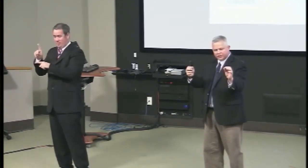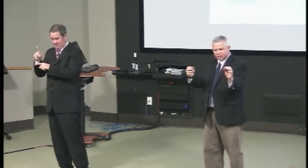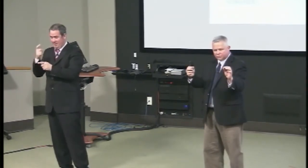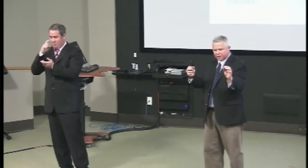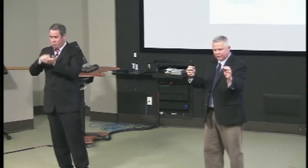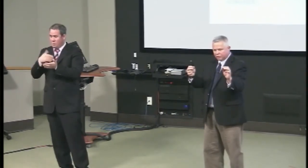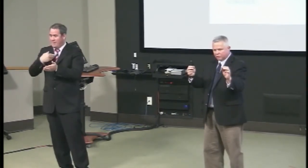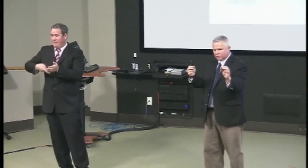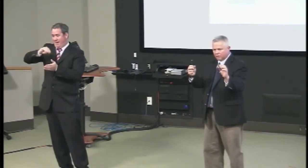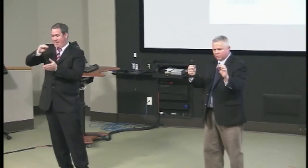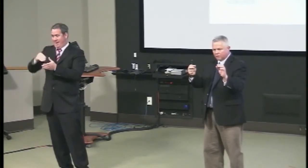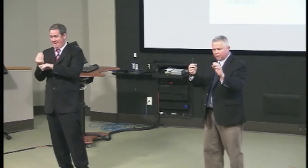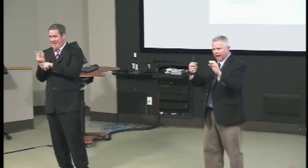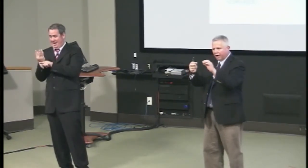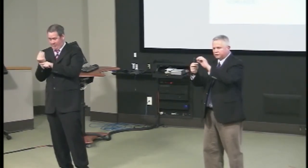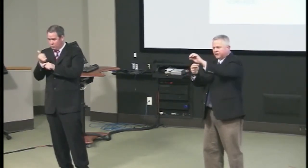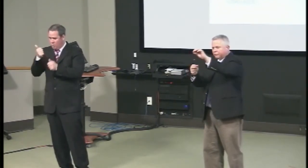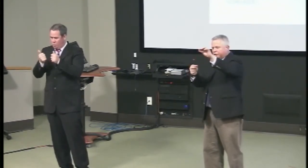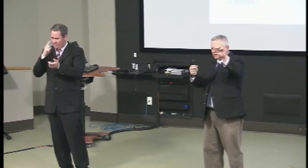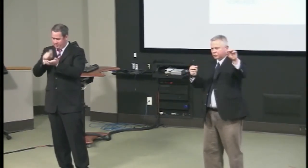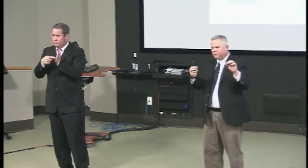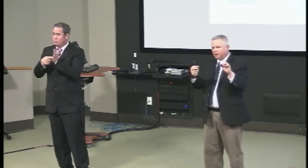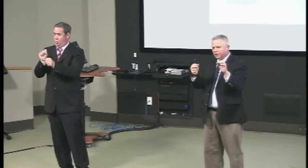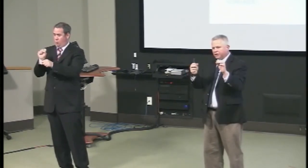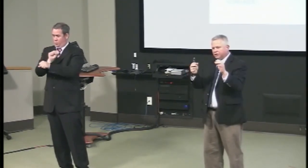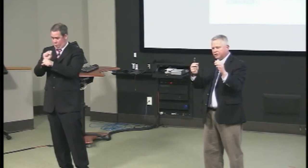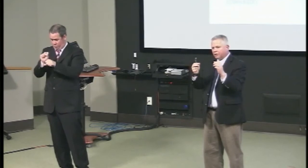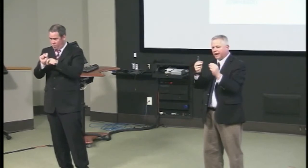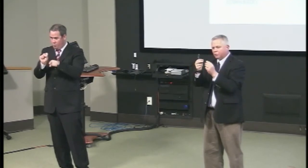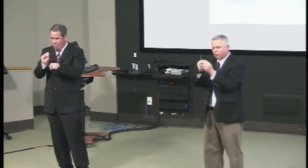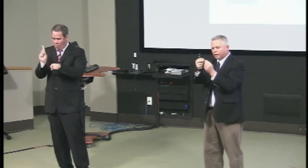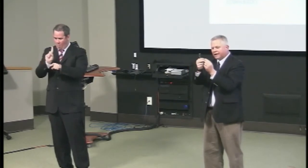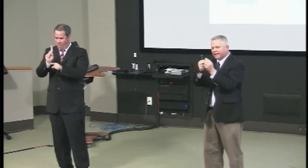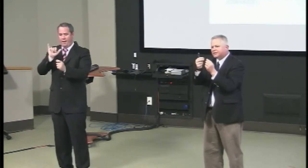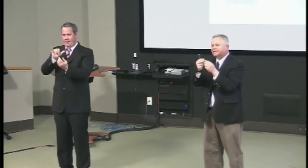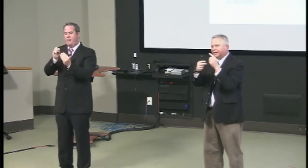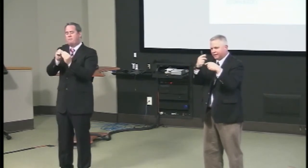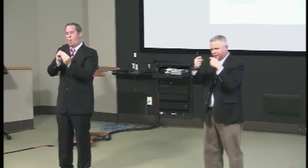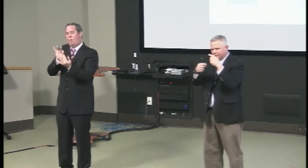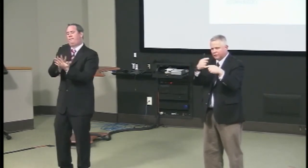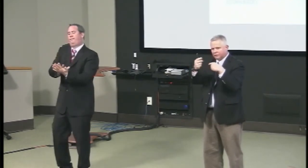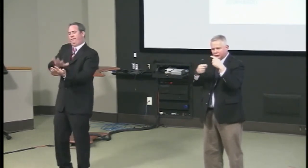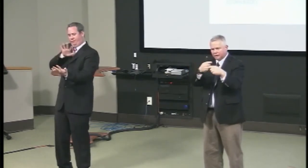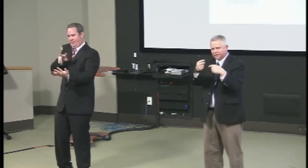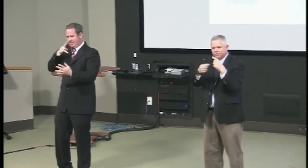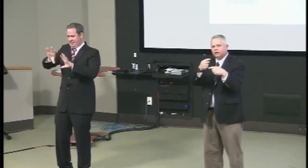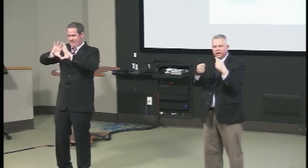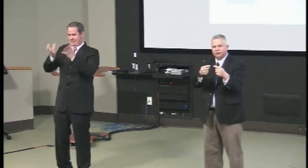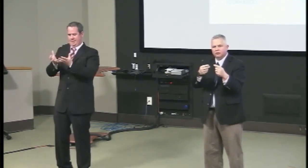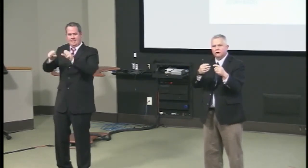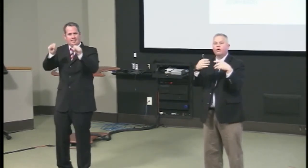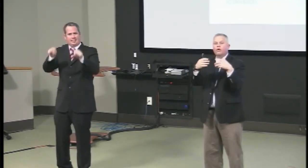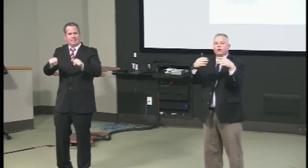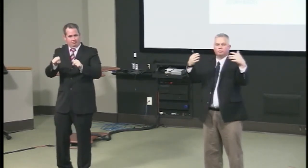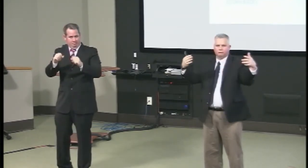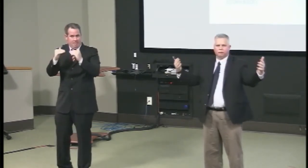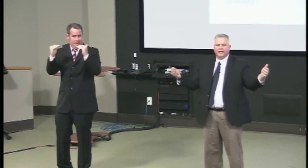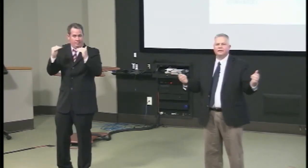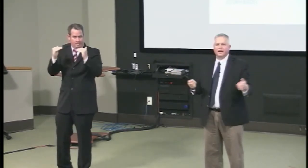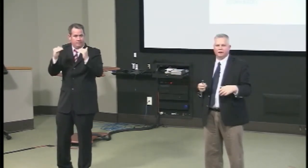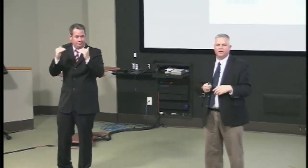from a systems level, how different distributed regions are either working in sync as a circuit